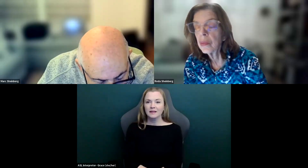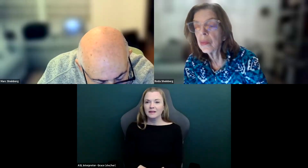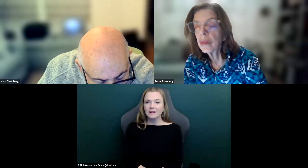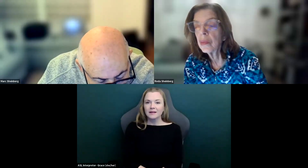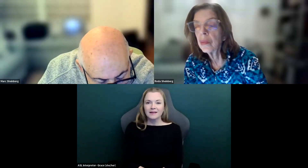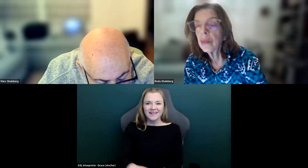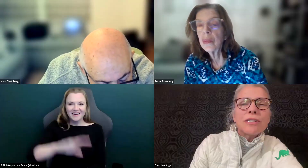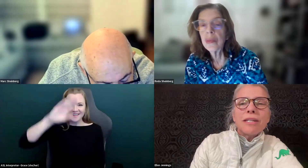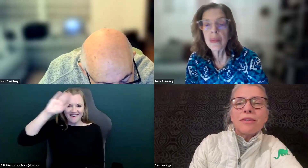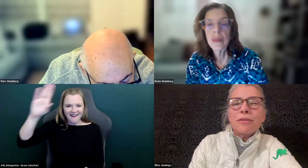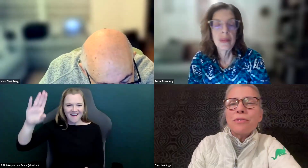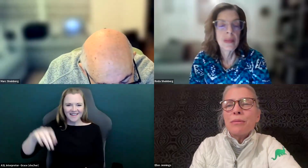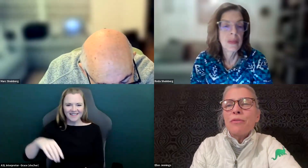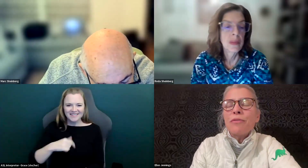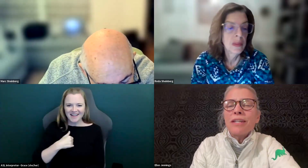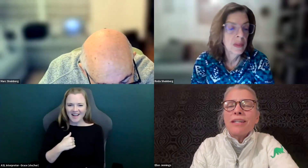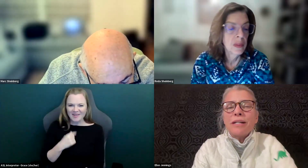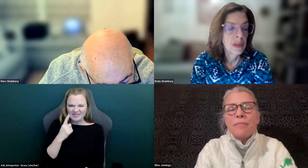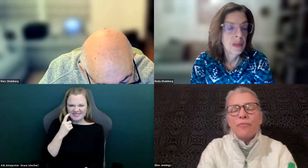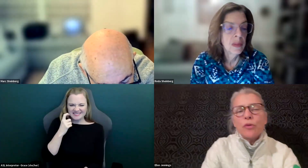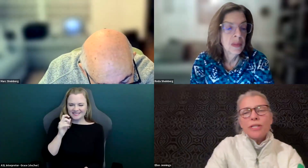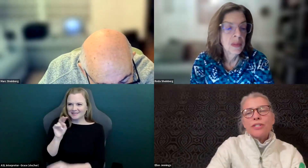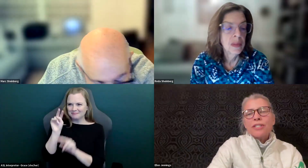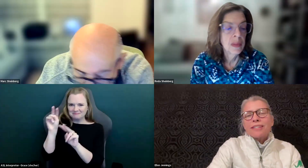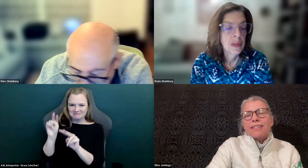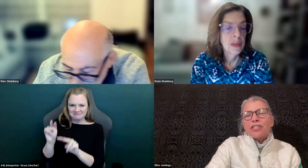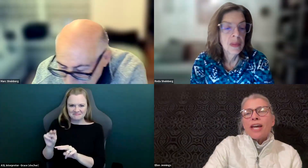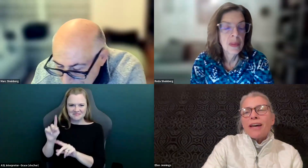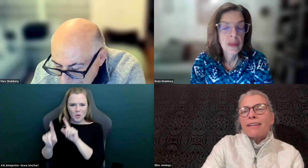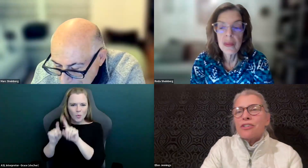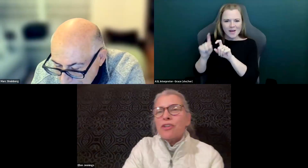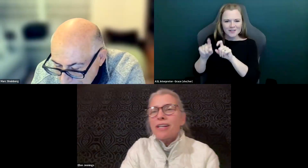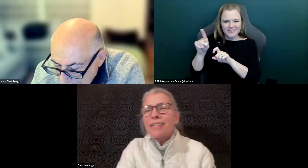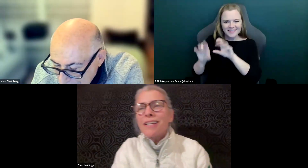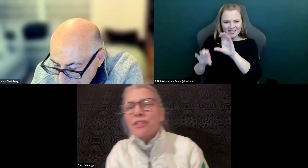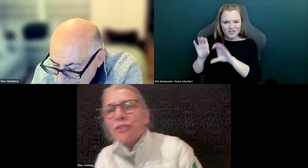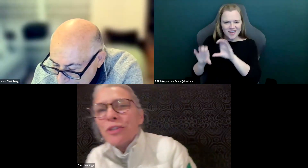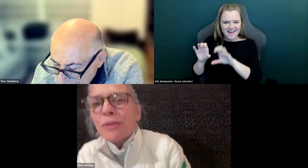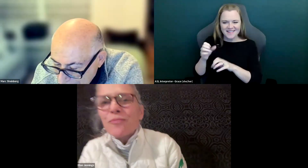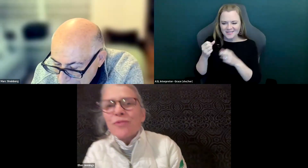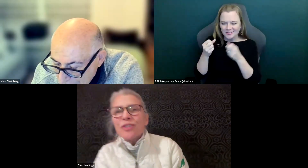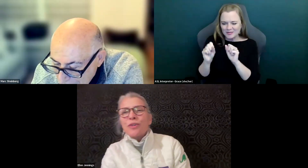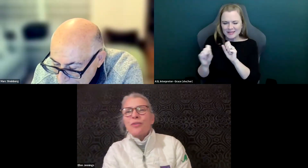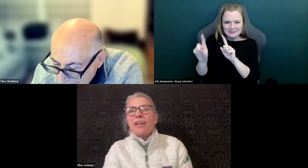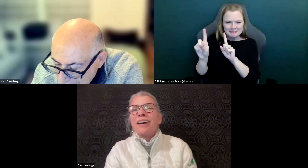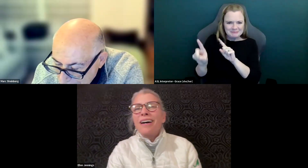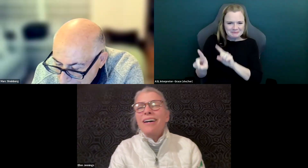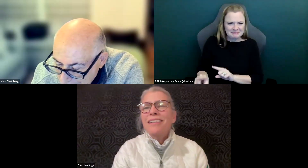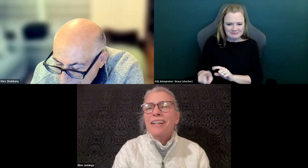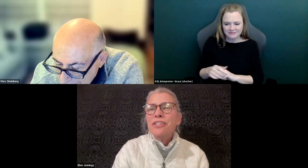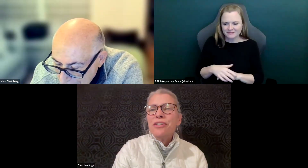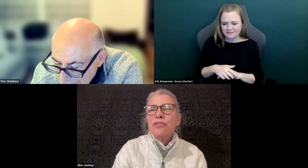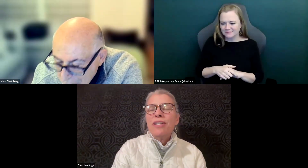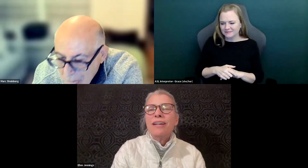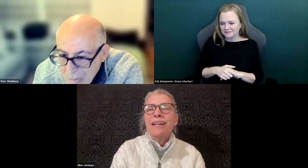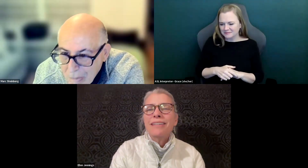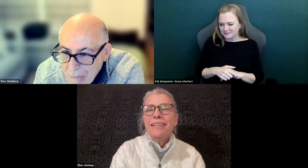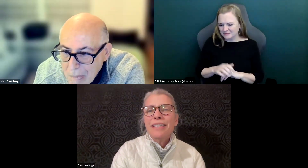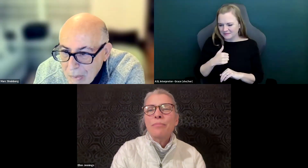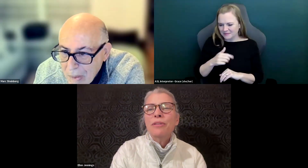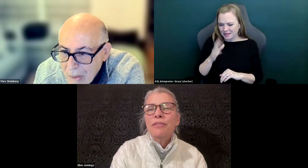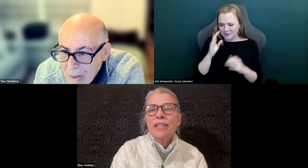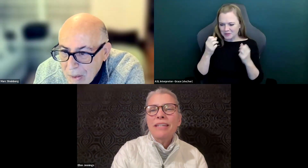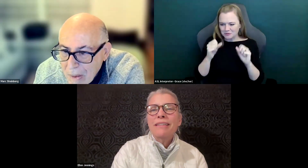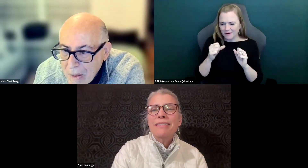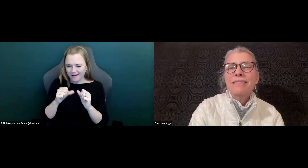Hi there. I was just looking through some of the questions in the chat and trying to answer them. So I'll actually try to